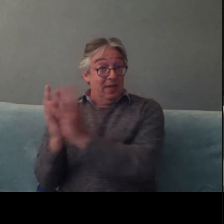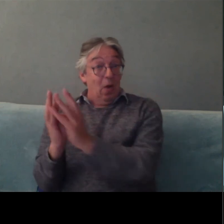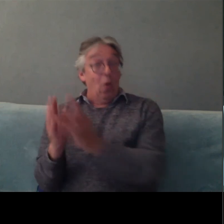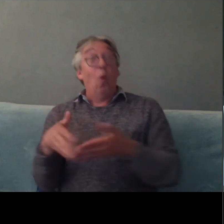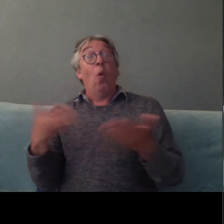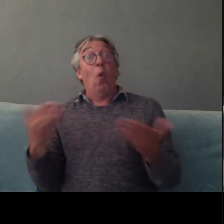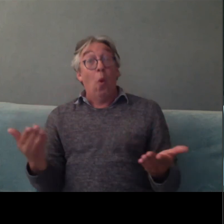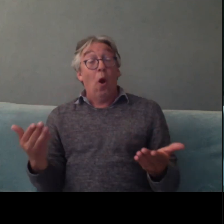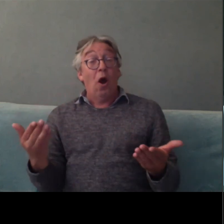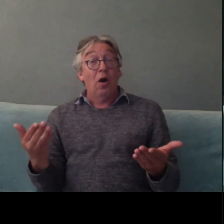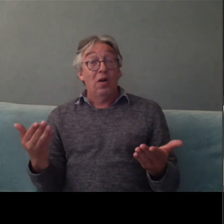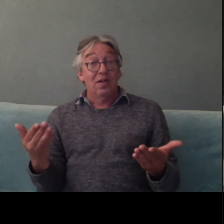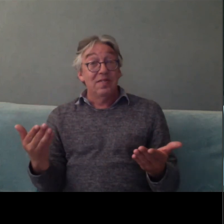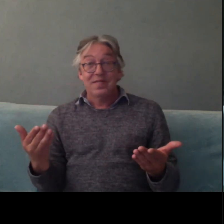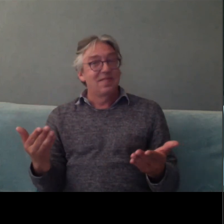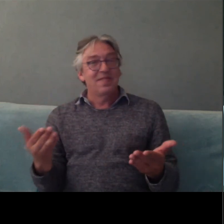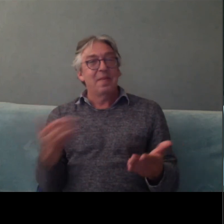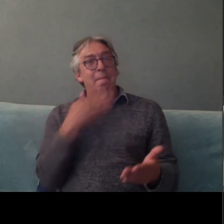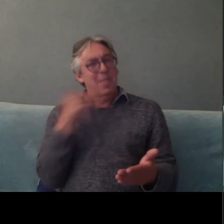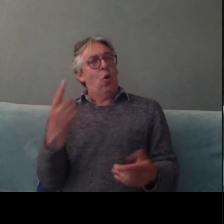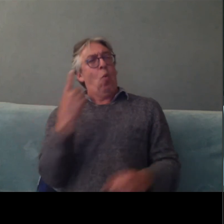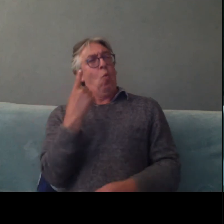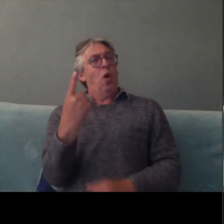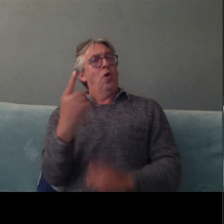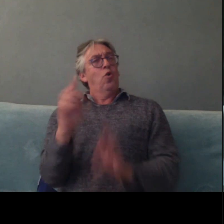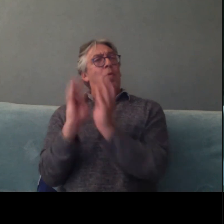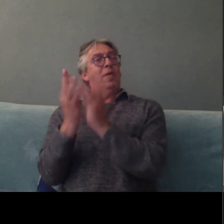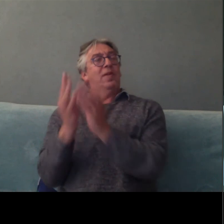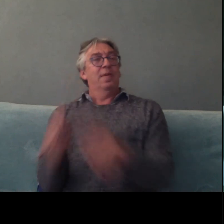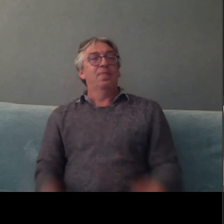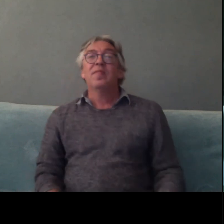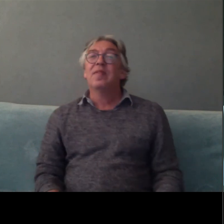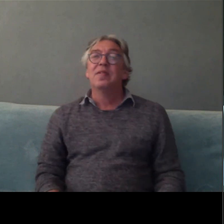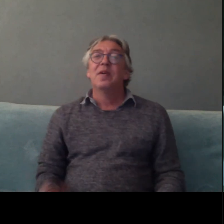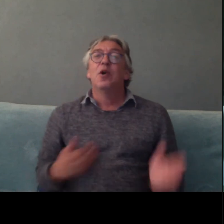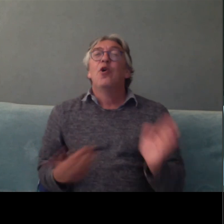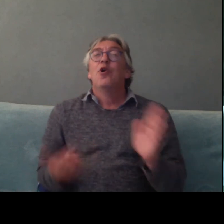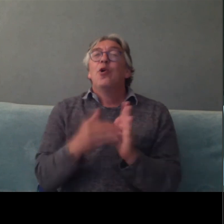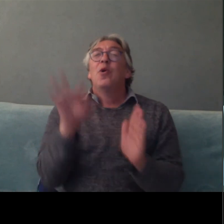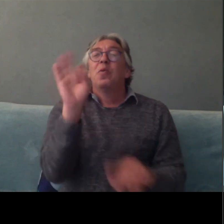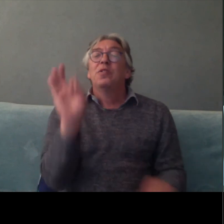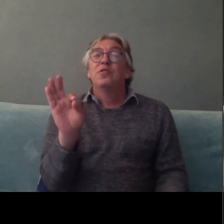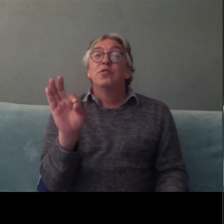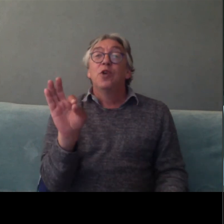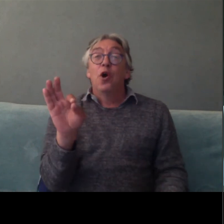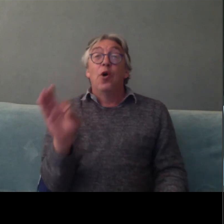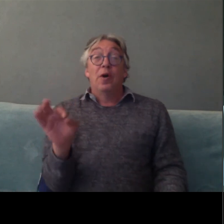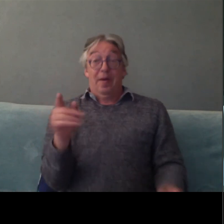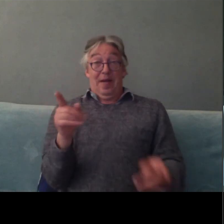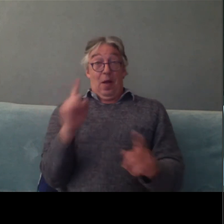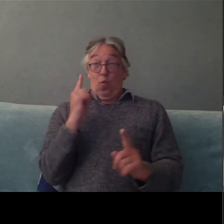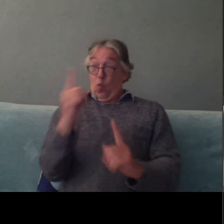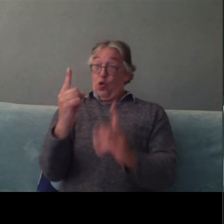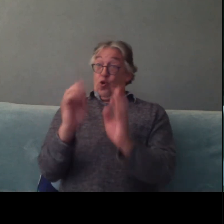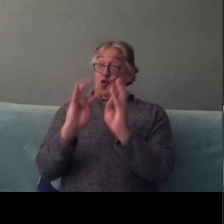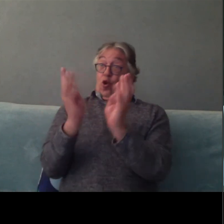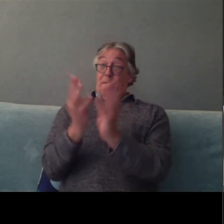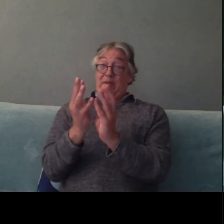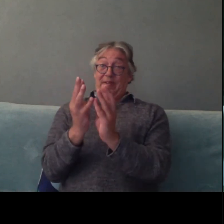in many countries is whether the disability assessment should be done by the same committee with